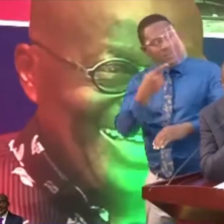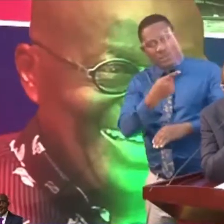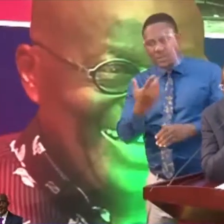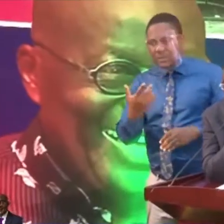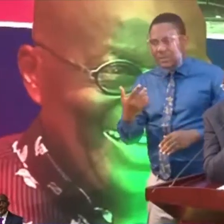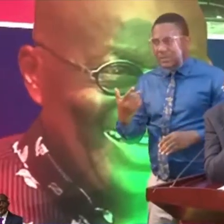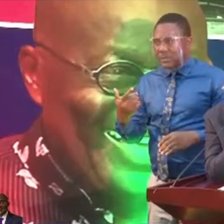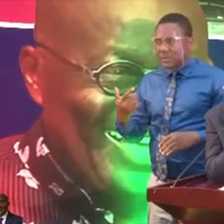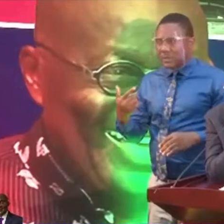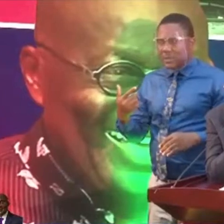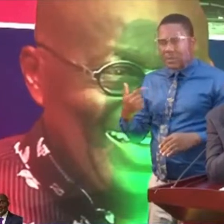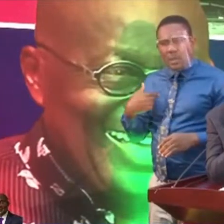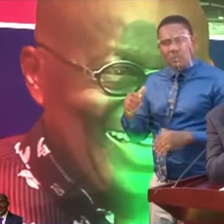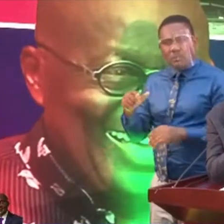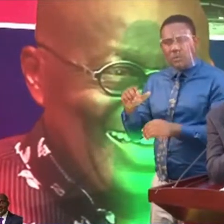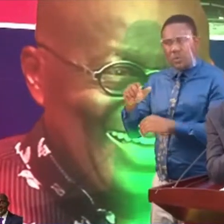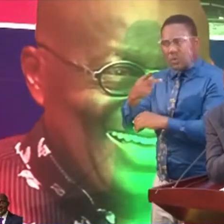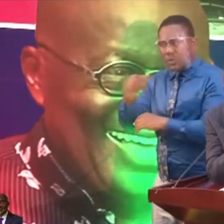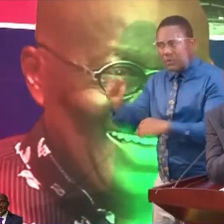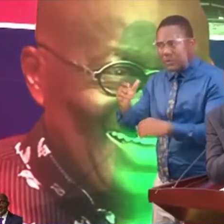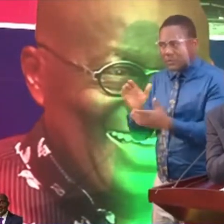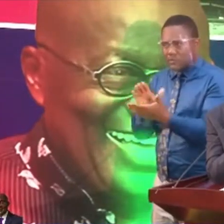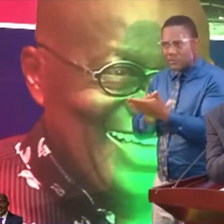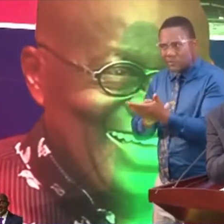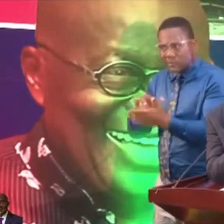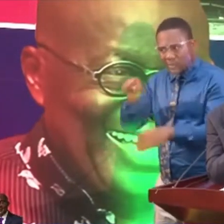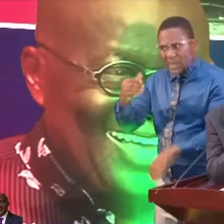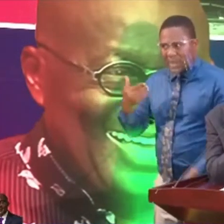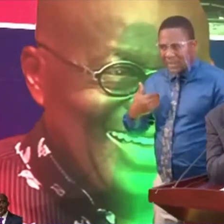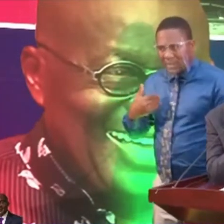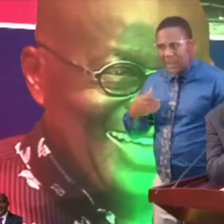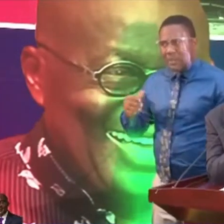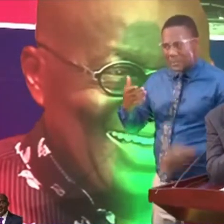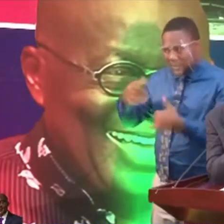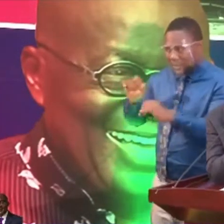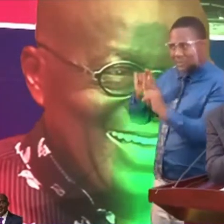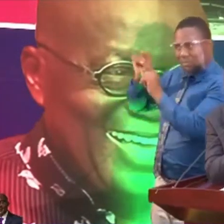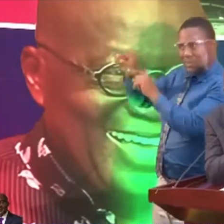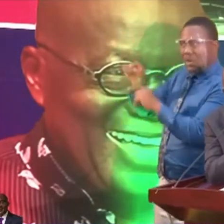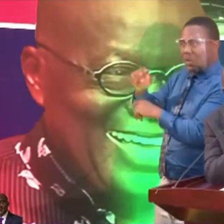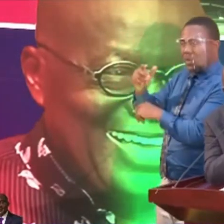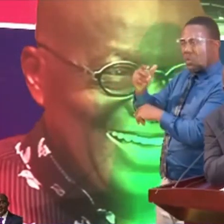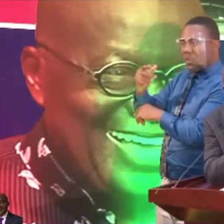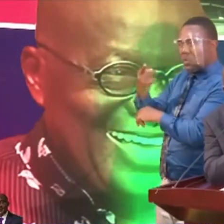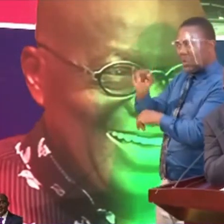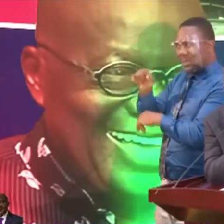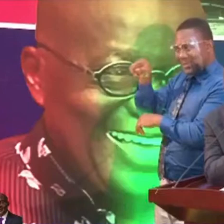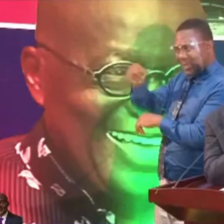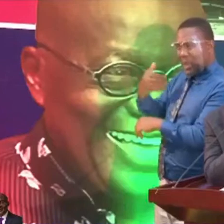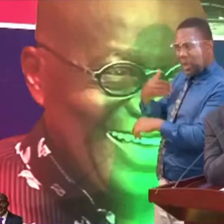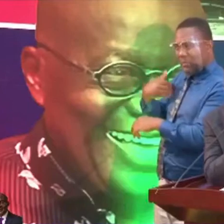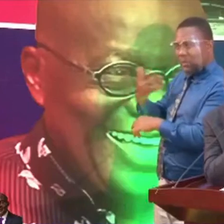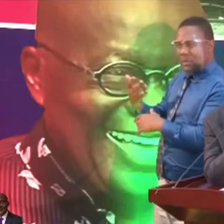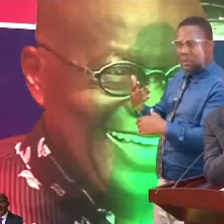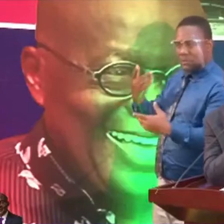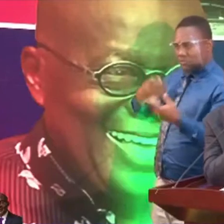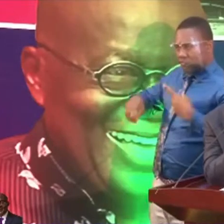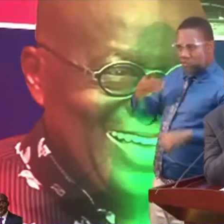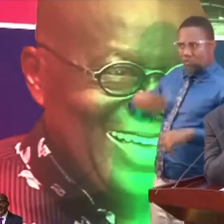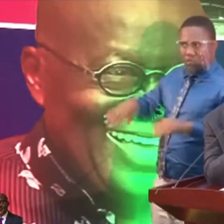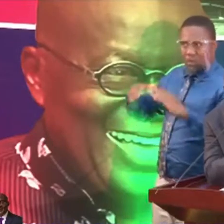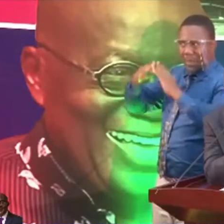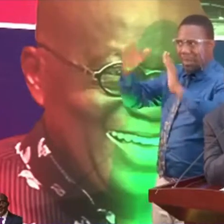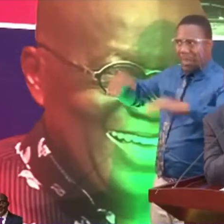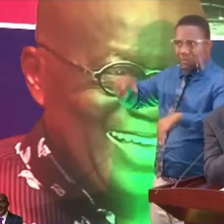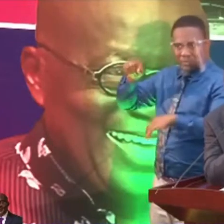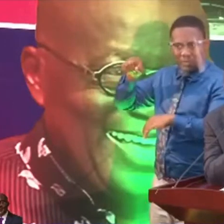theater in Koforidua, and there's another one ongoing in Kumasi, because we are trying to build theaters in the key